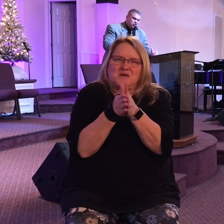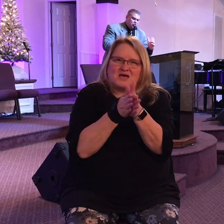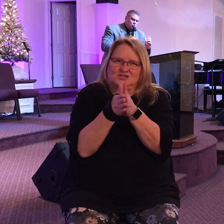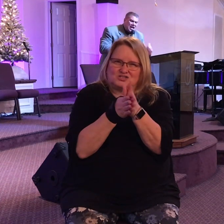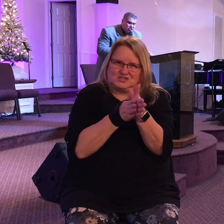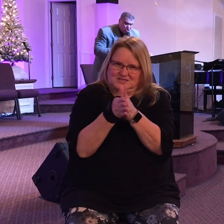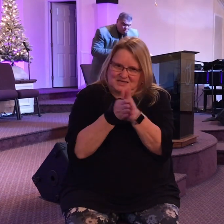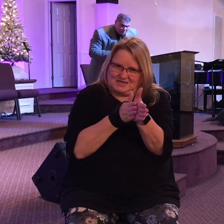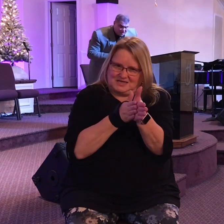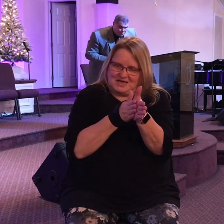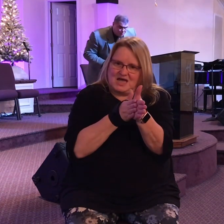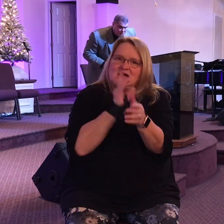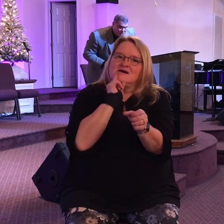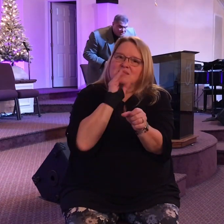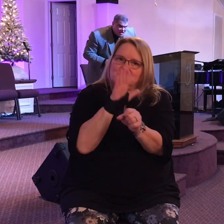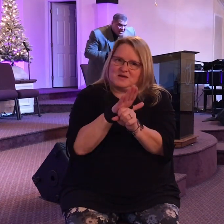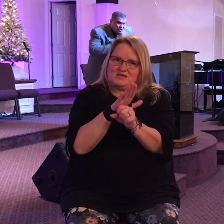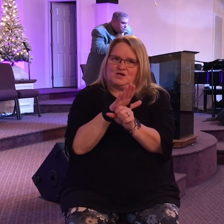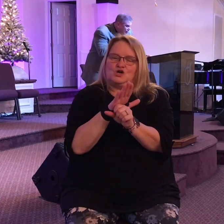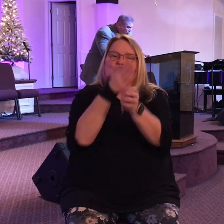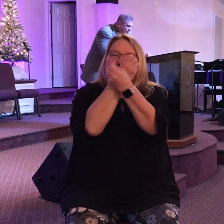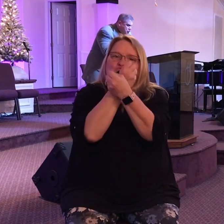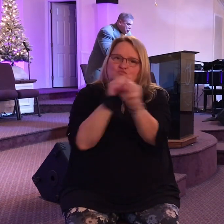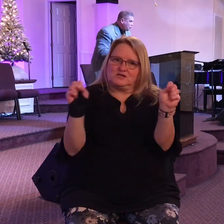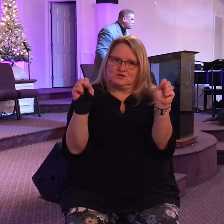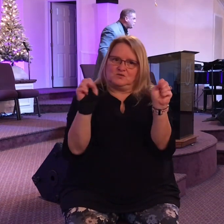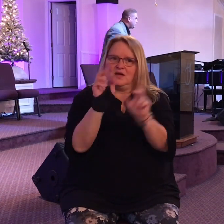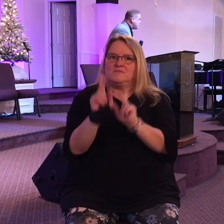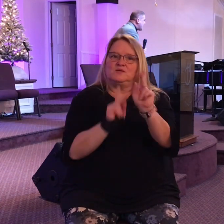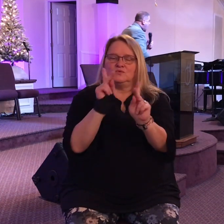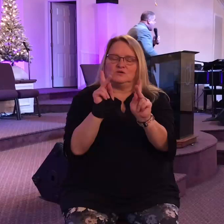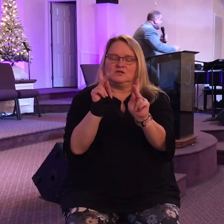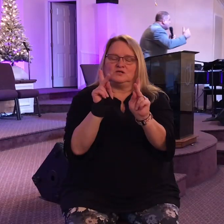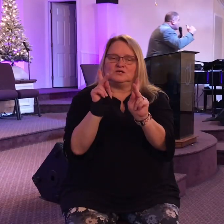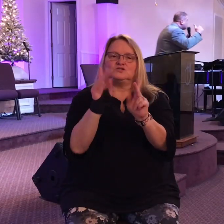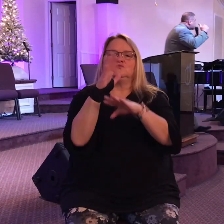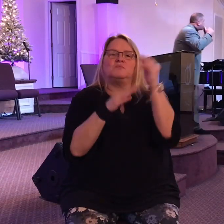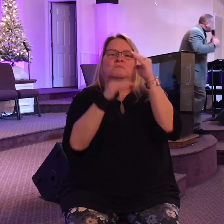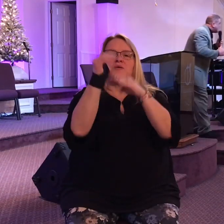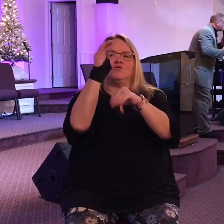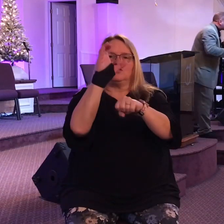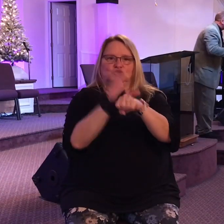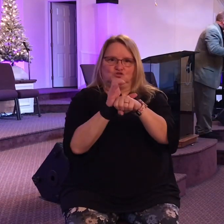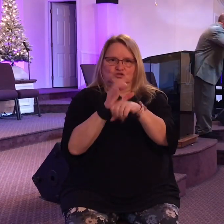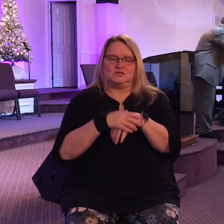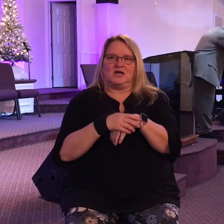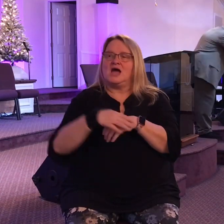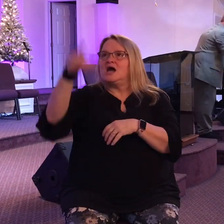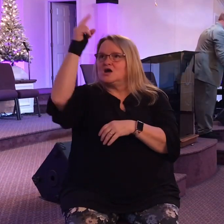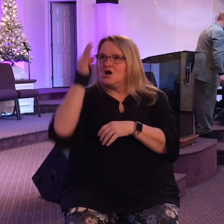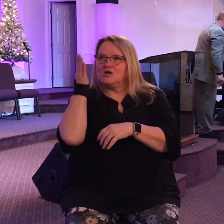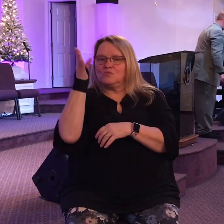committed to rescuing people, to build his church. And he speaks